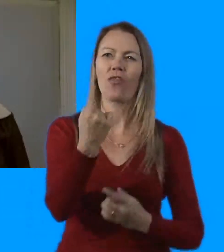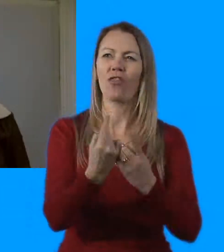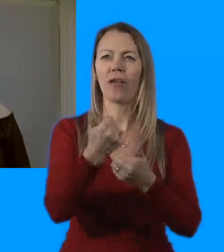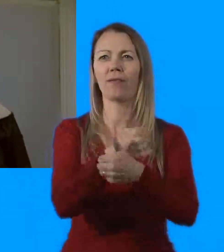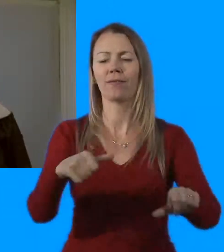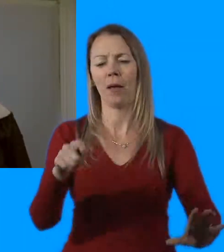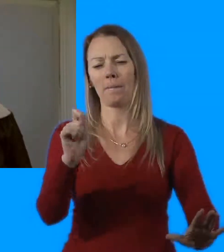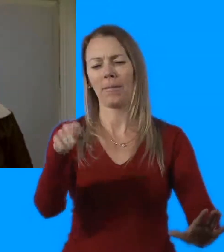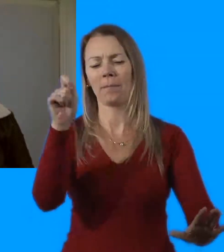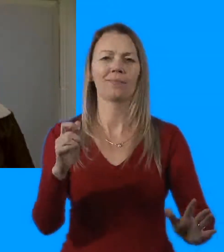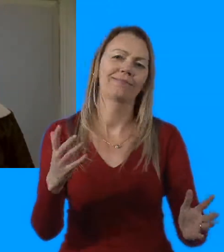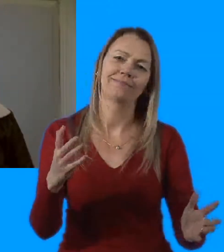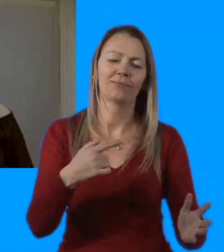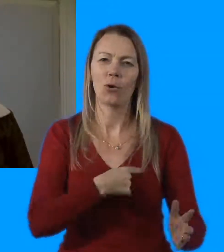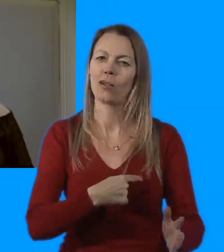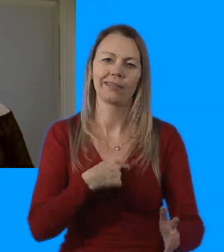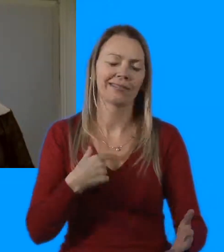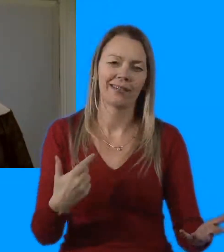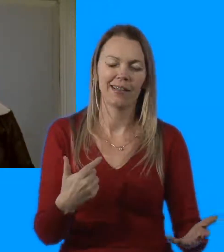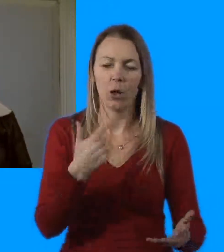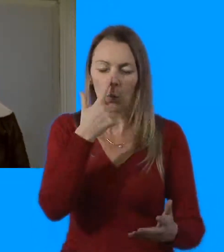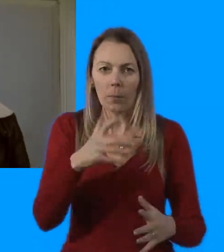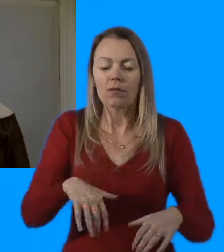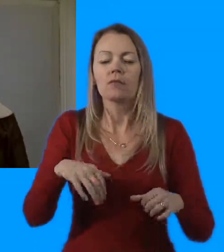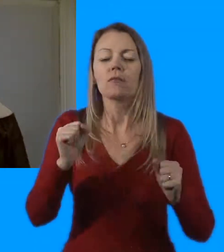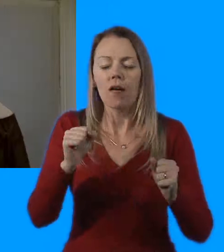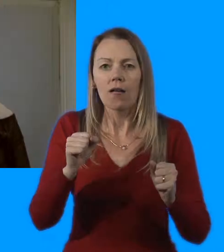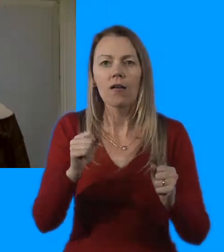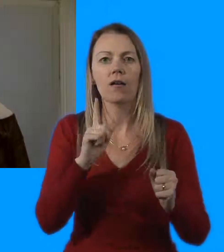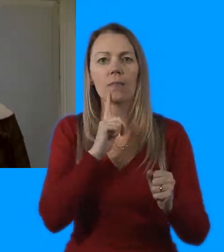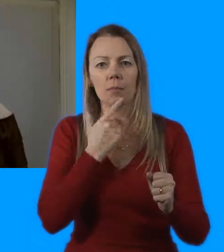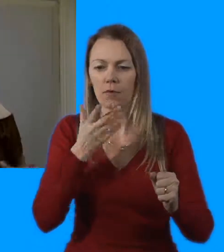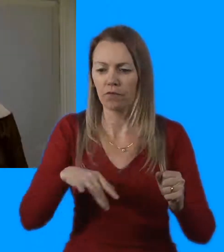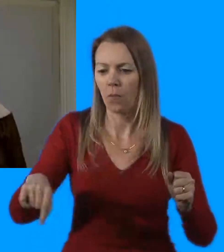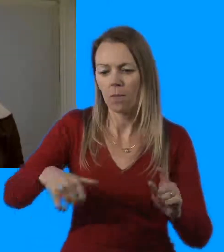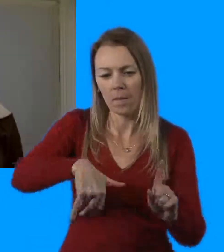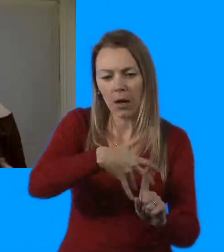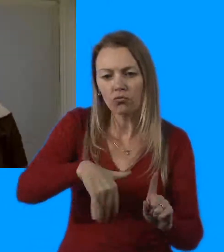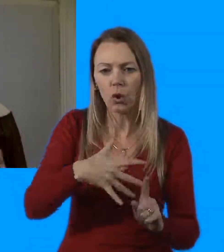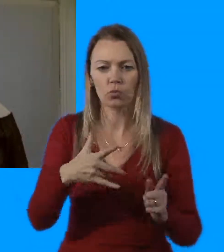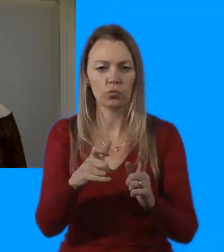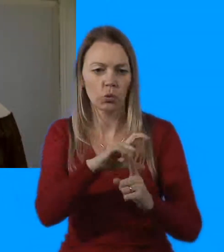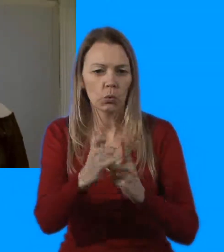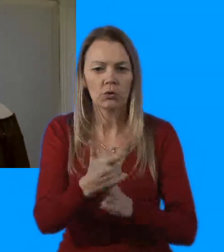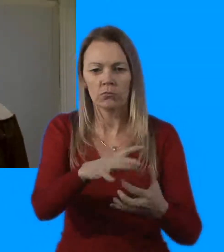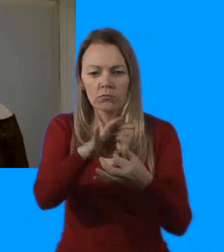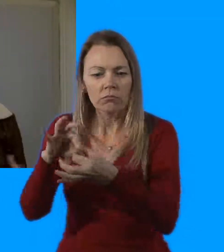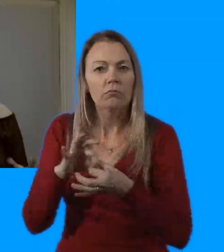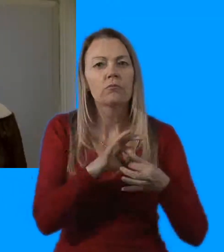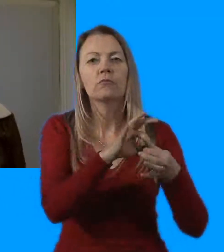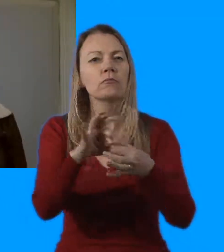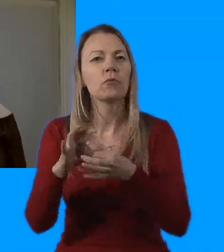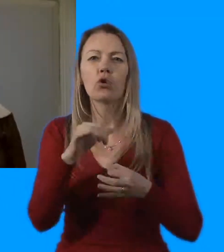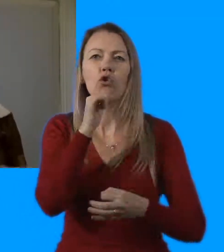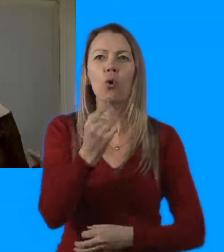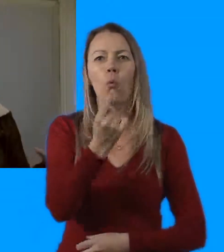I don't know if there's one thing that could be done, to be honest, but I think it would be a stepping stone to that direction of people from all backgrounds and all